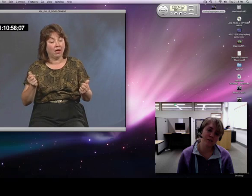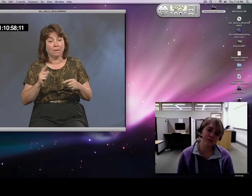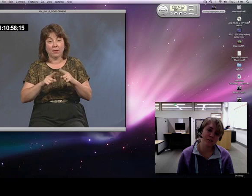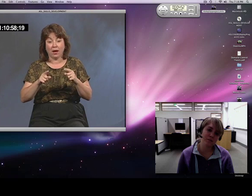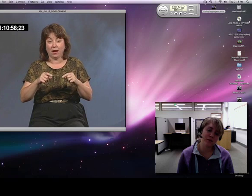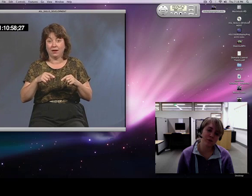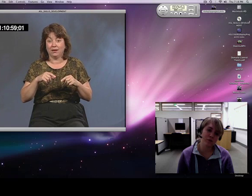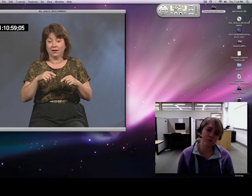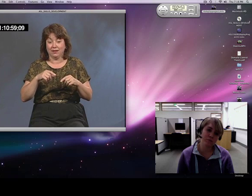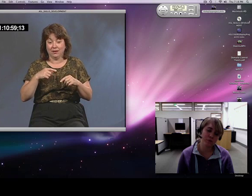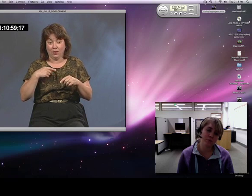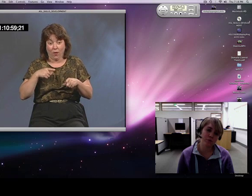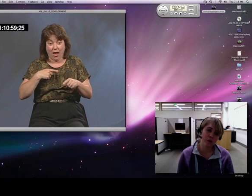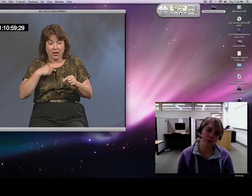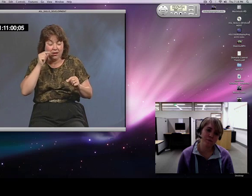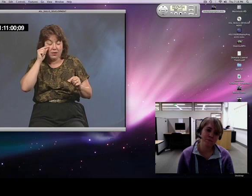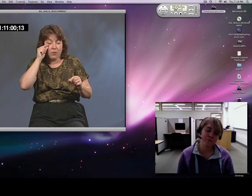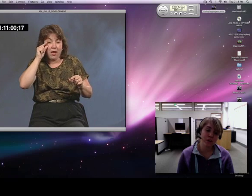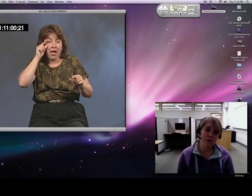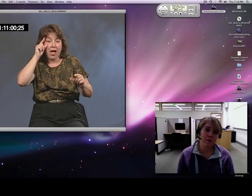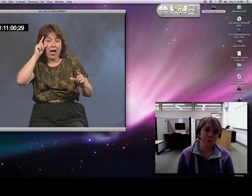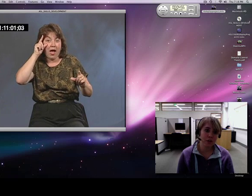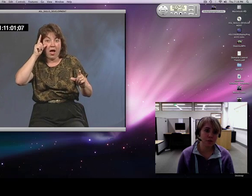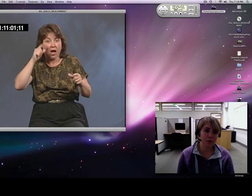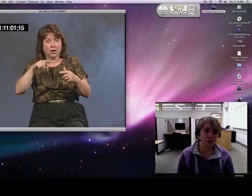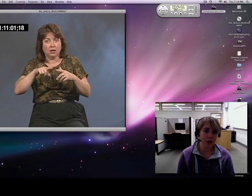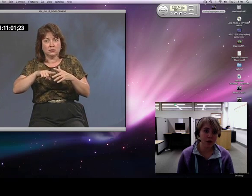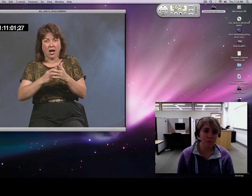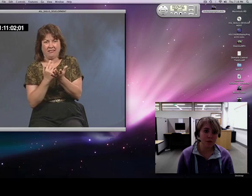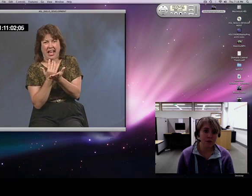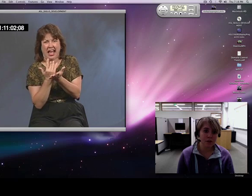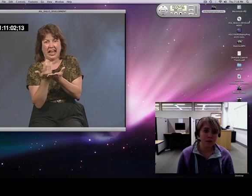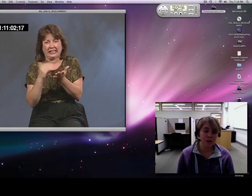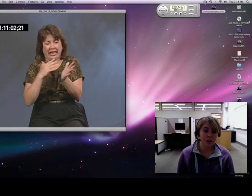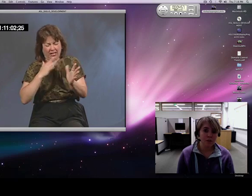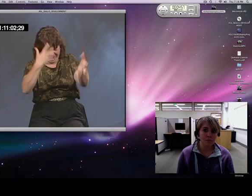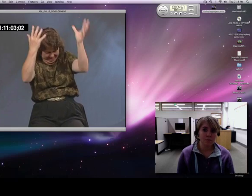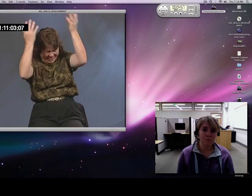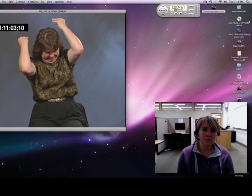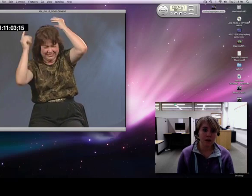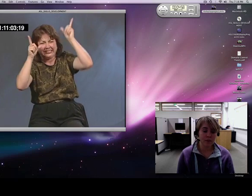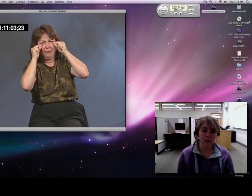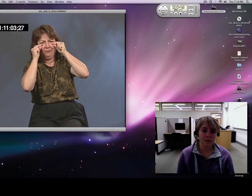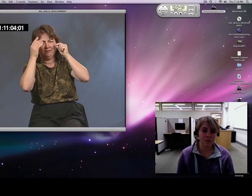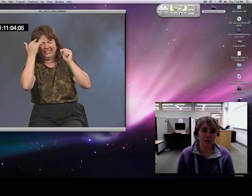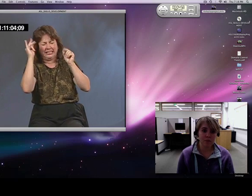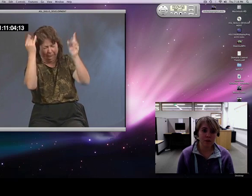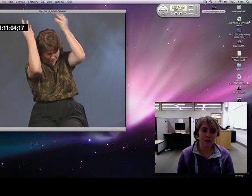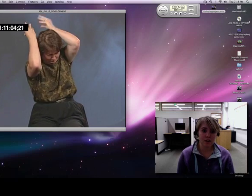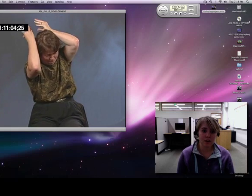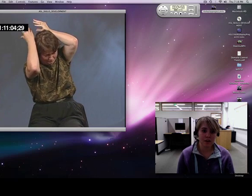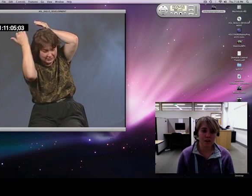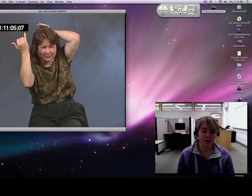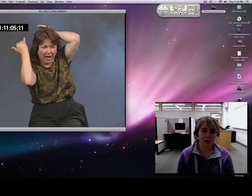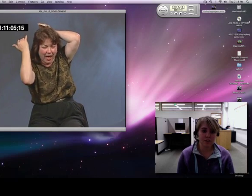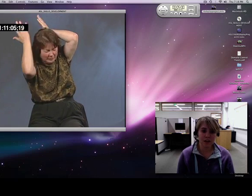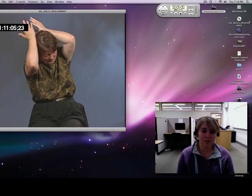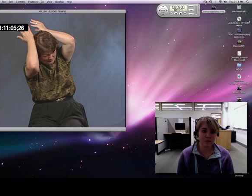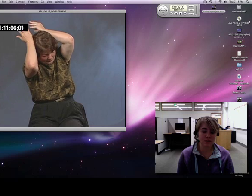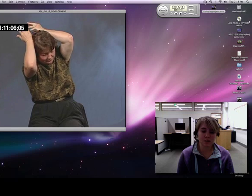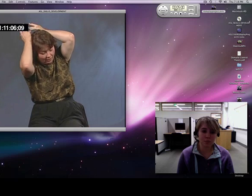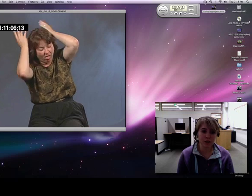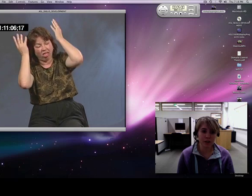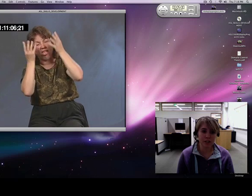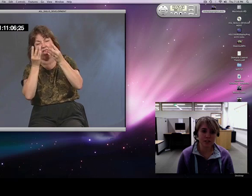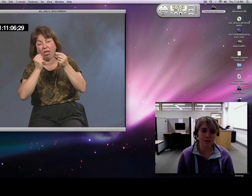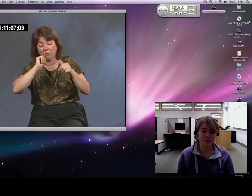and dip them in a cold bowl of water. In the morning when I woke up, I thought my hands were okay, but they were